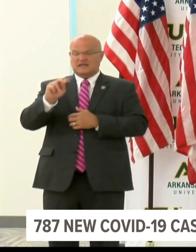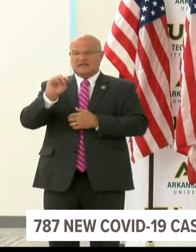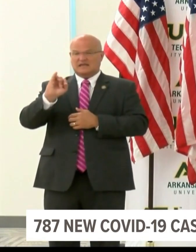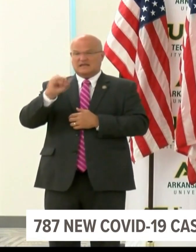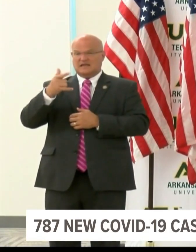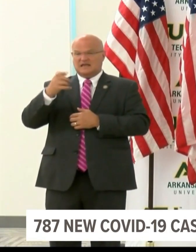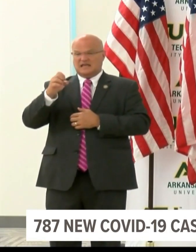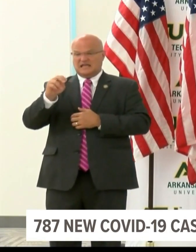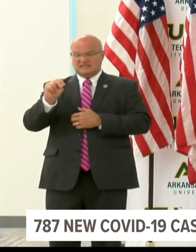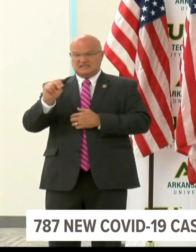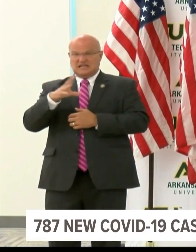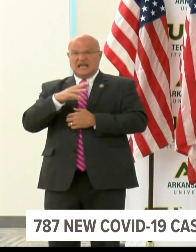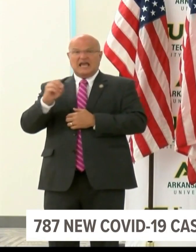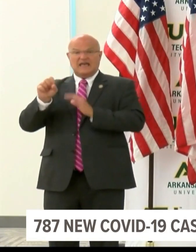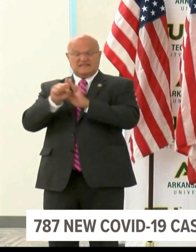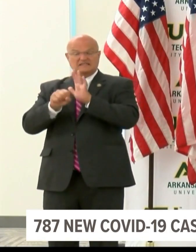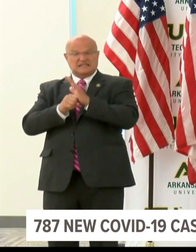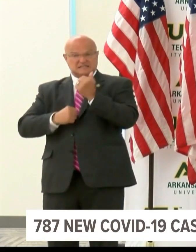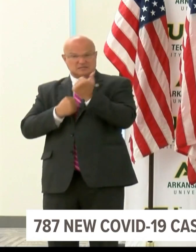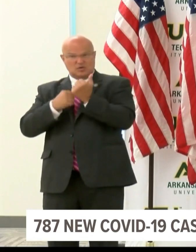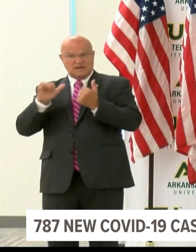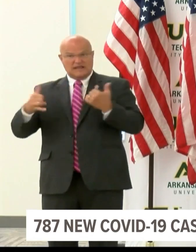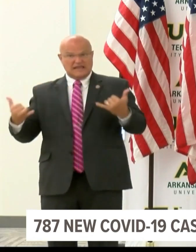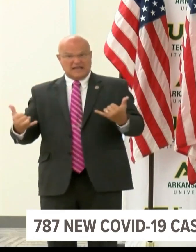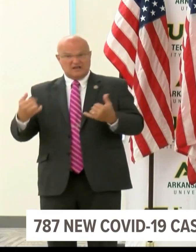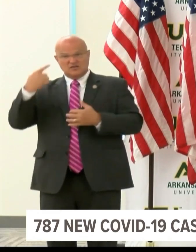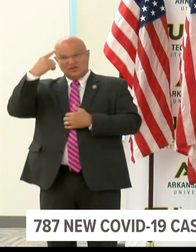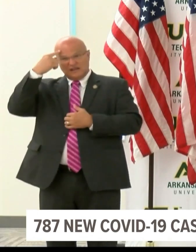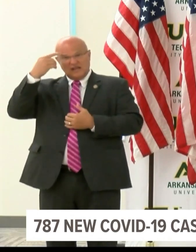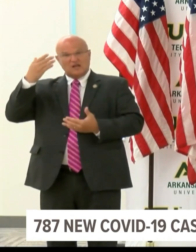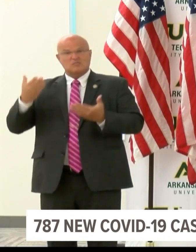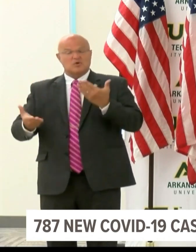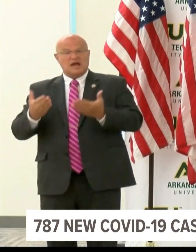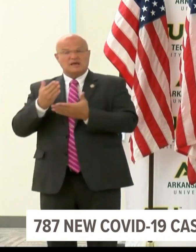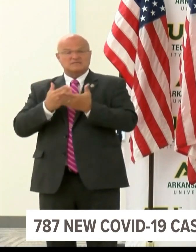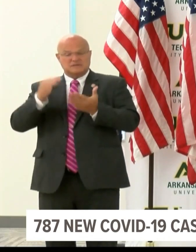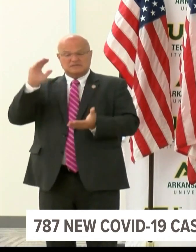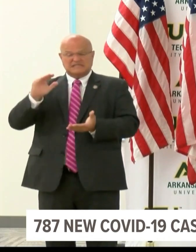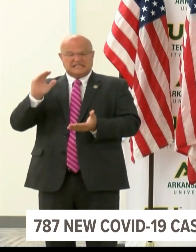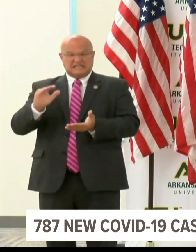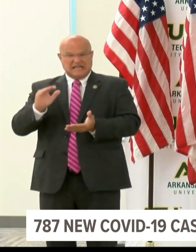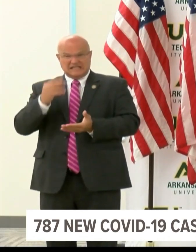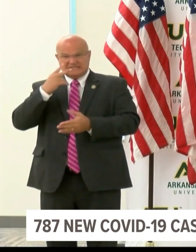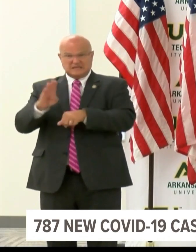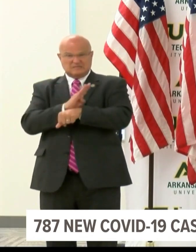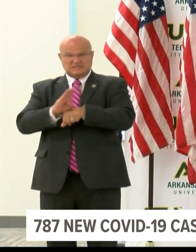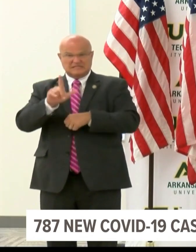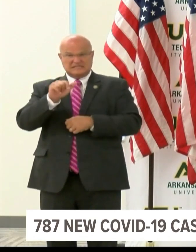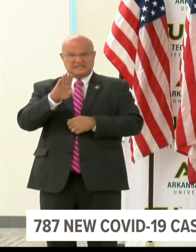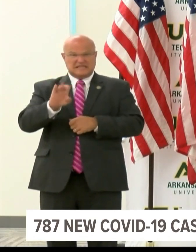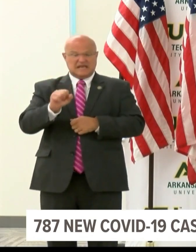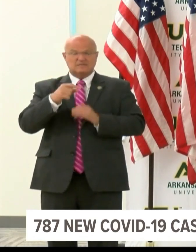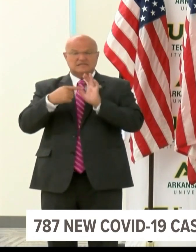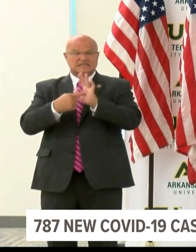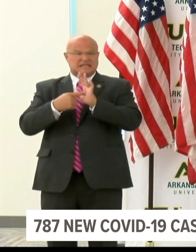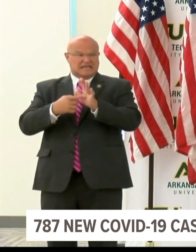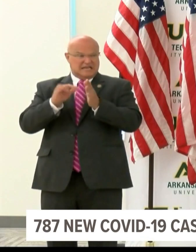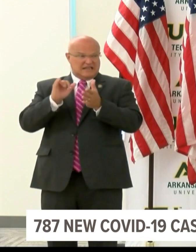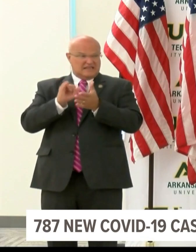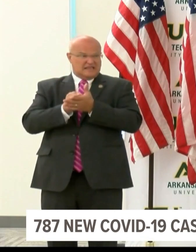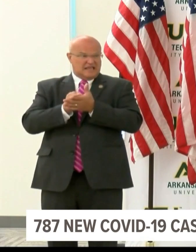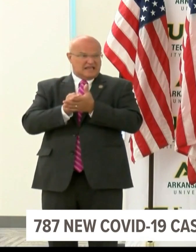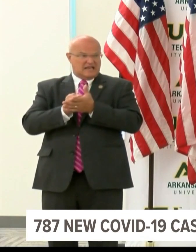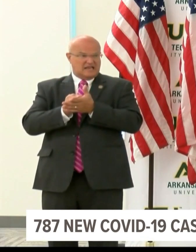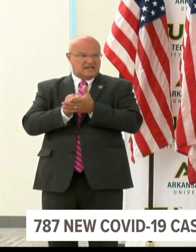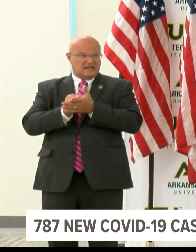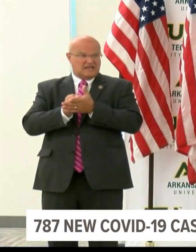actually the state's a big proponent of that now. Do you think that perhaps some of the decline we're seeing in commercial labs is an indication that,